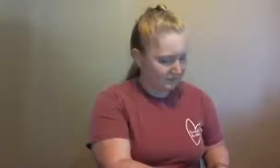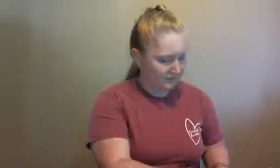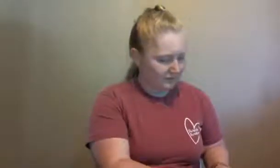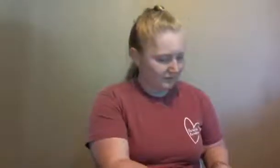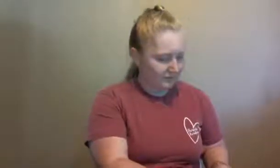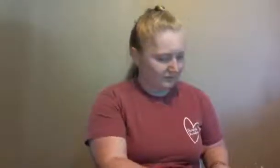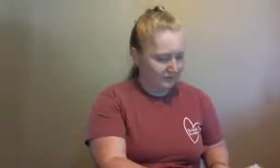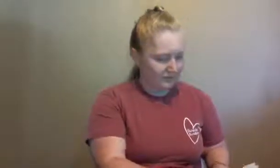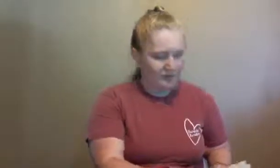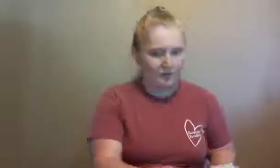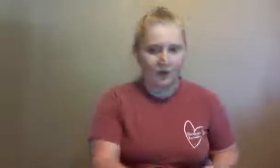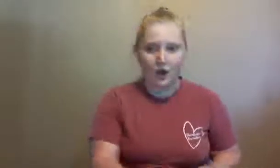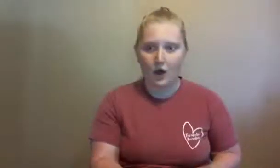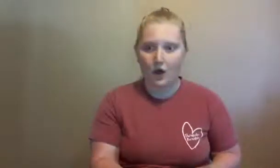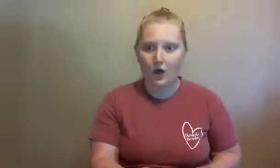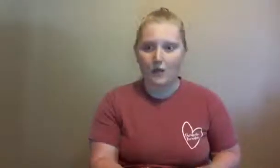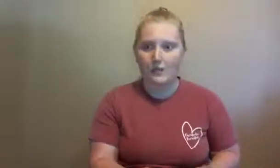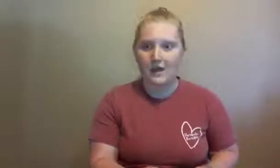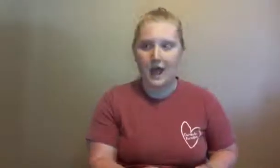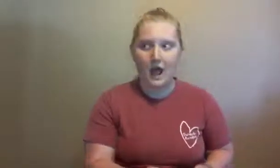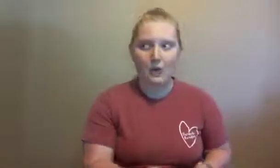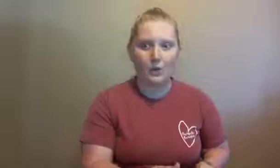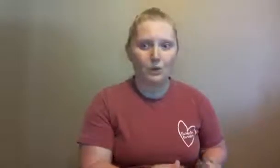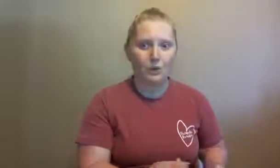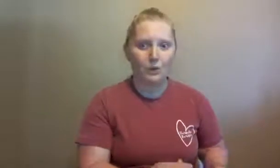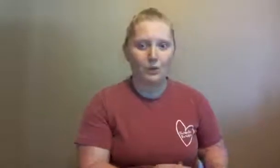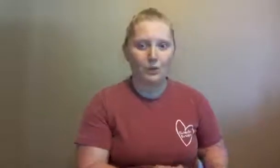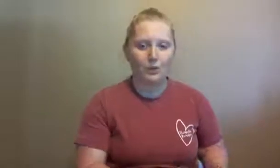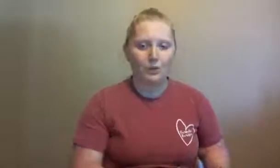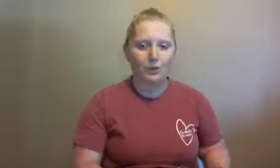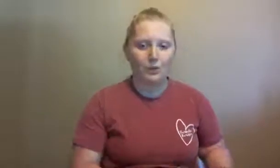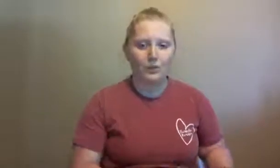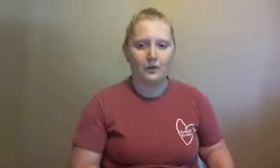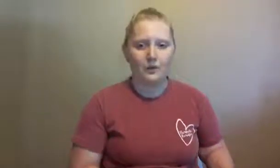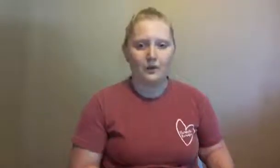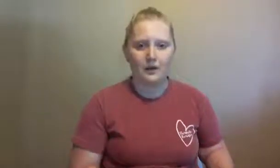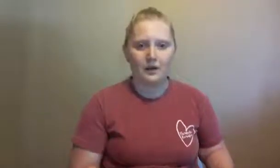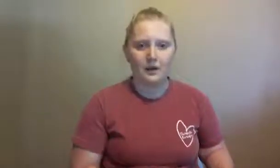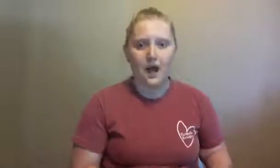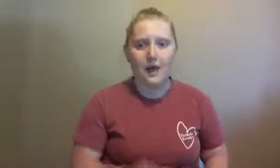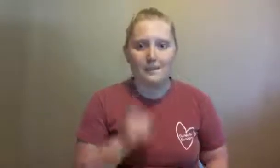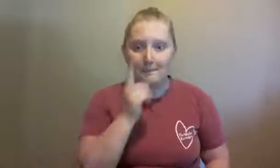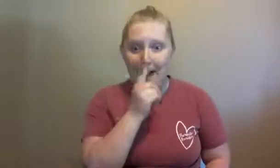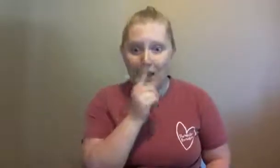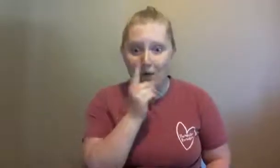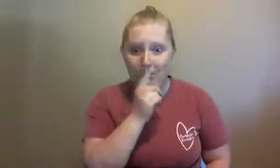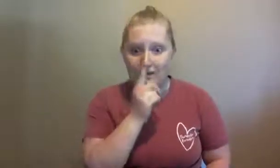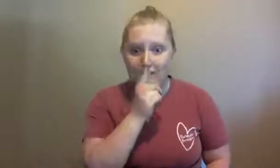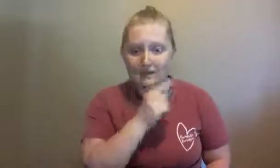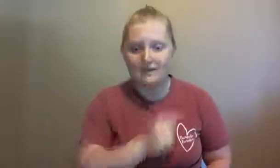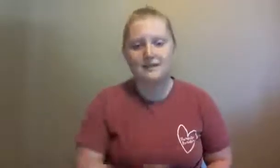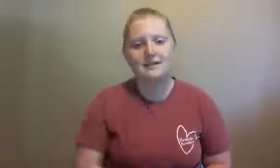meow. Meow, meow. I have a mouse. A mouse. I have a